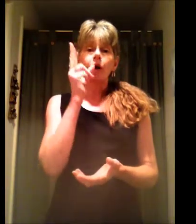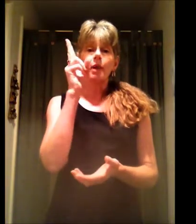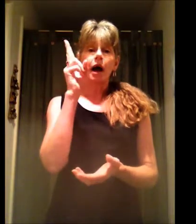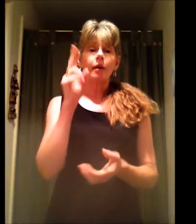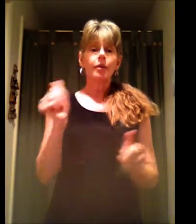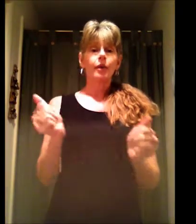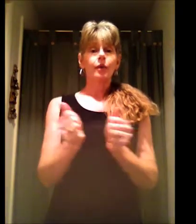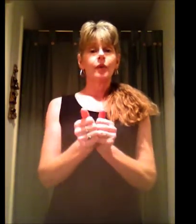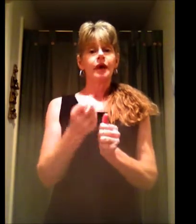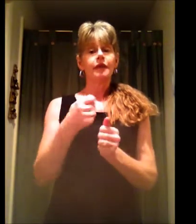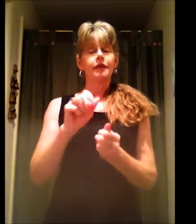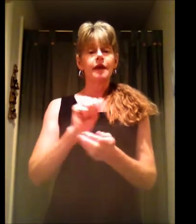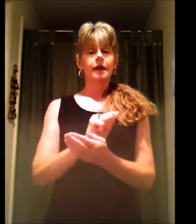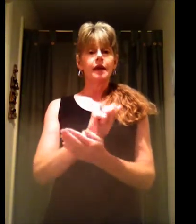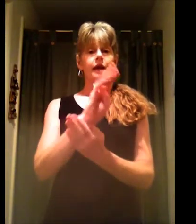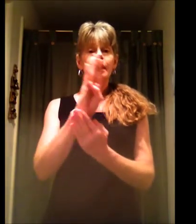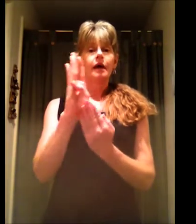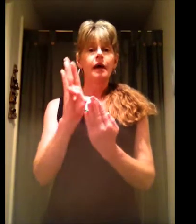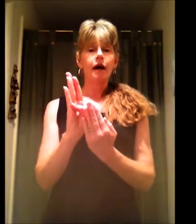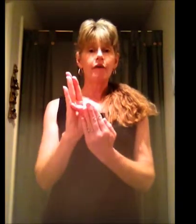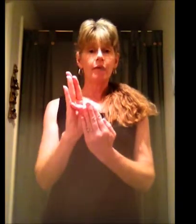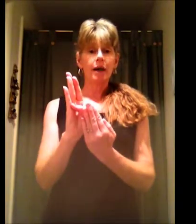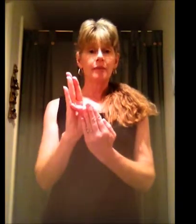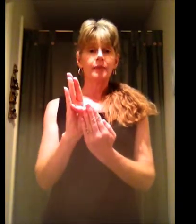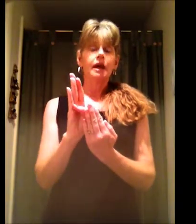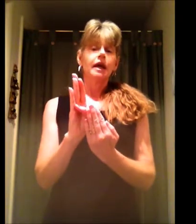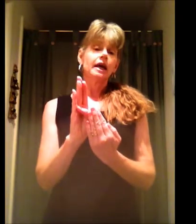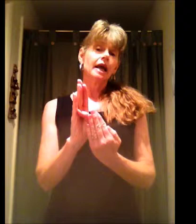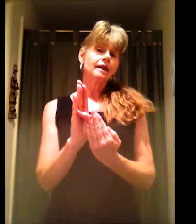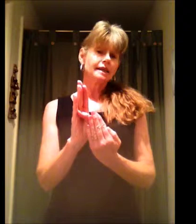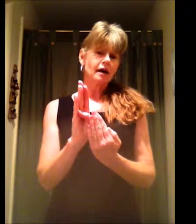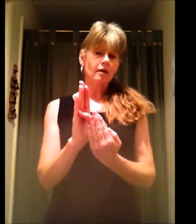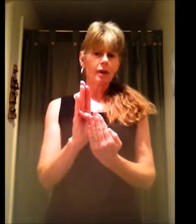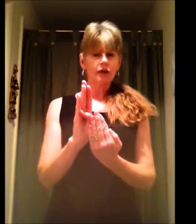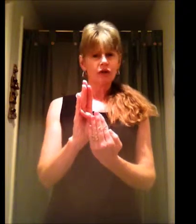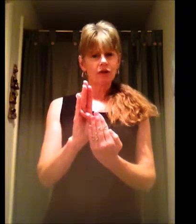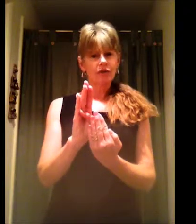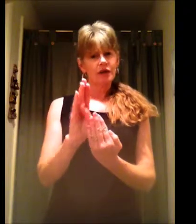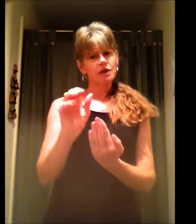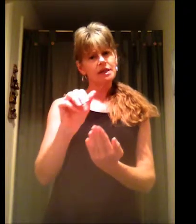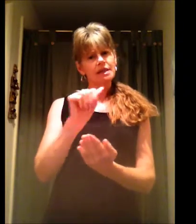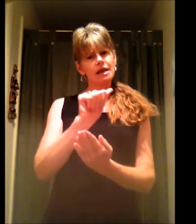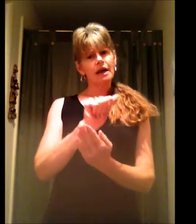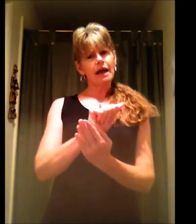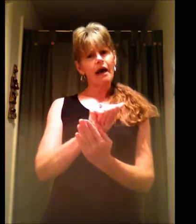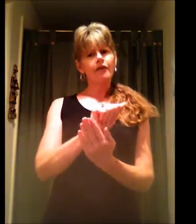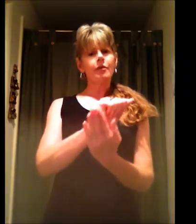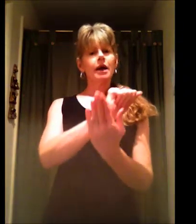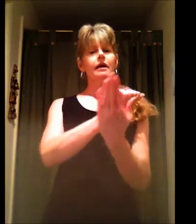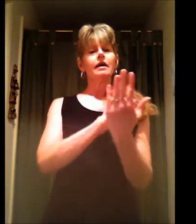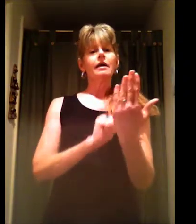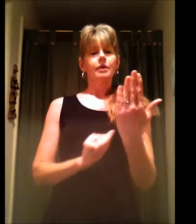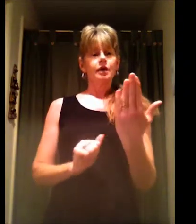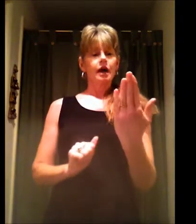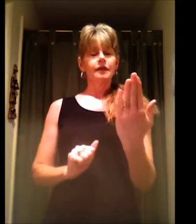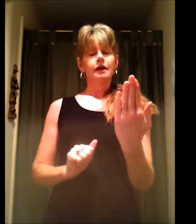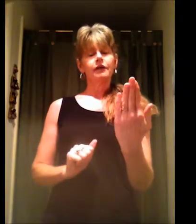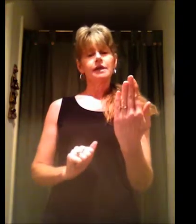warm up with the alphabet. In ASL, I'm not sure if they use the sign alphabet, but I think of this